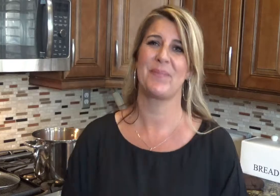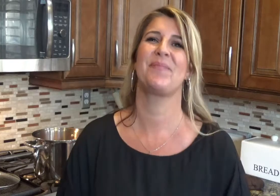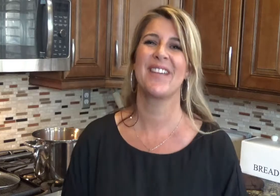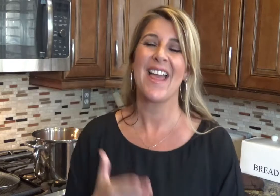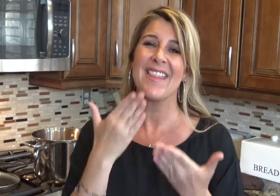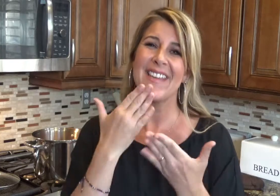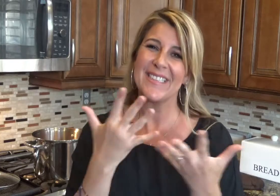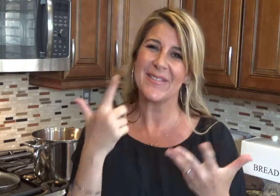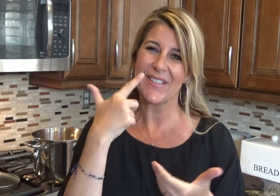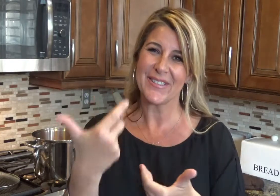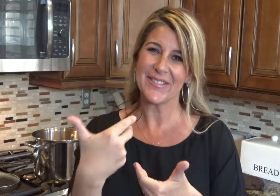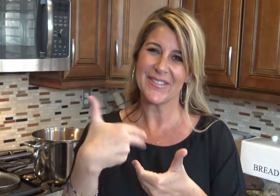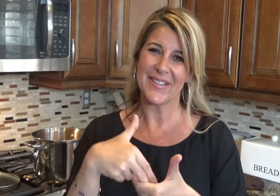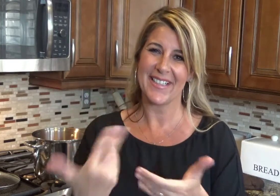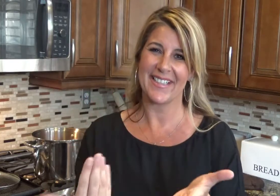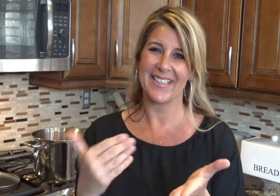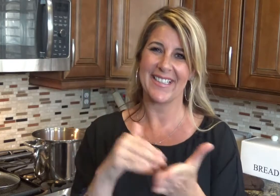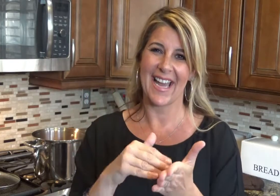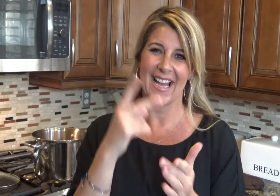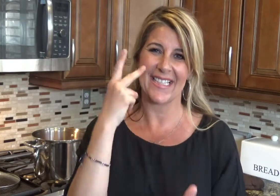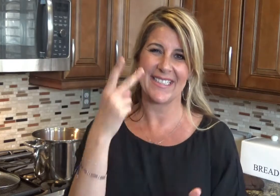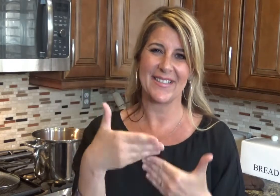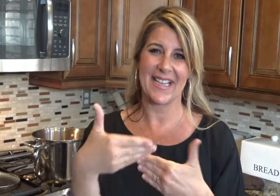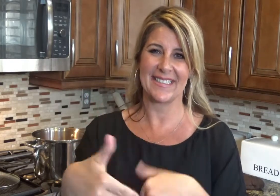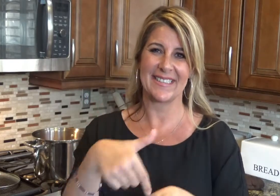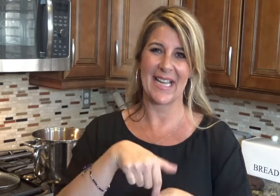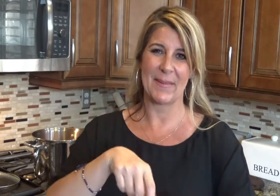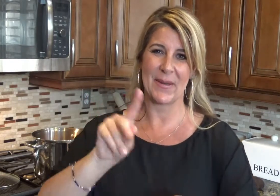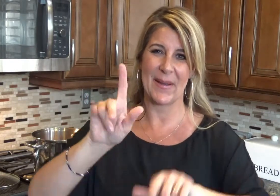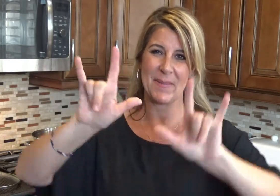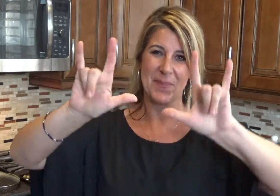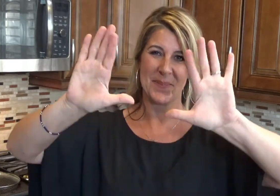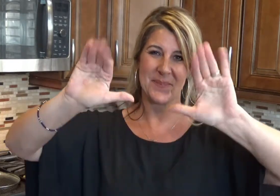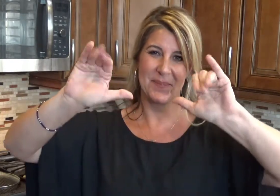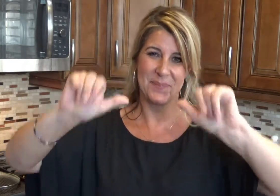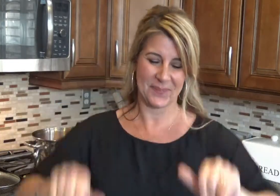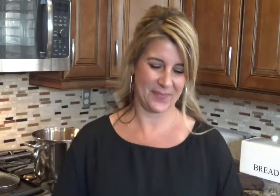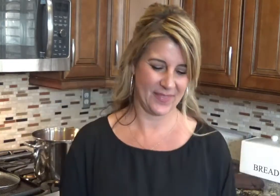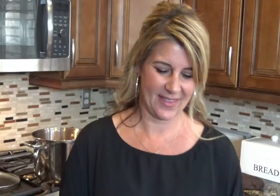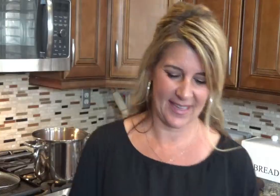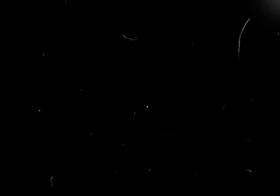perfect for you. So thanks again for watching. I appreciate it. See you next time. Hugs.